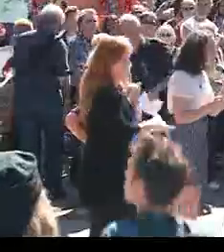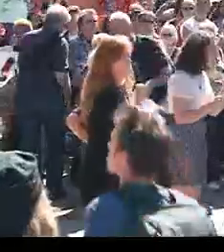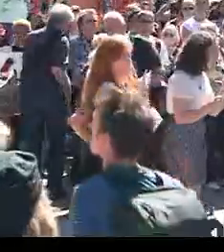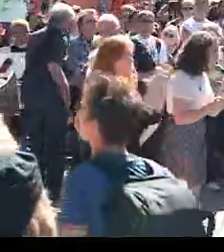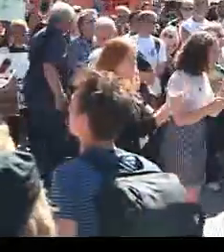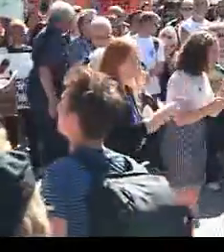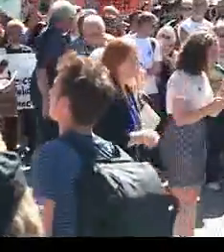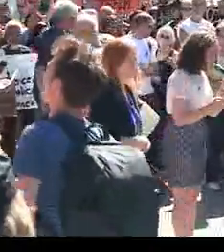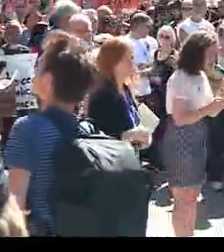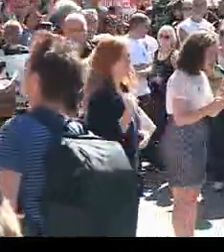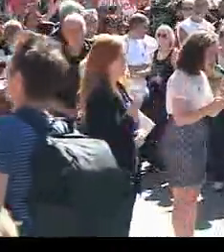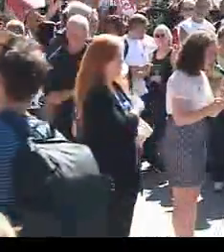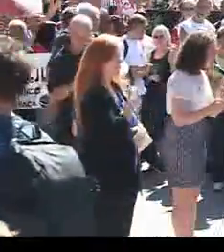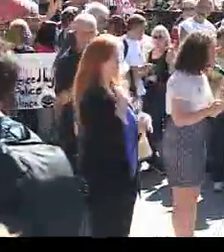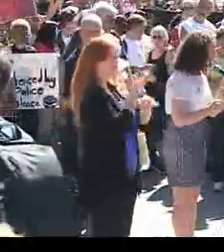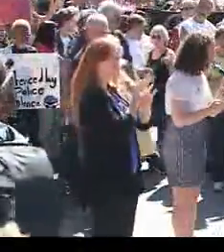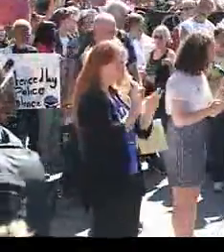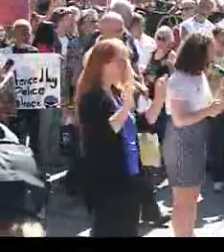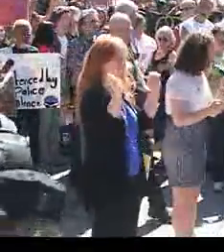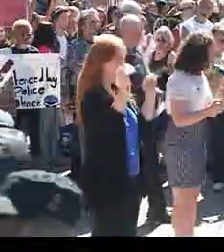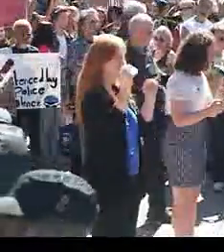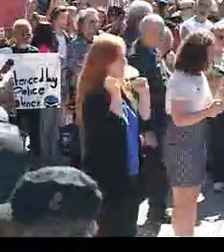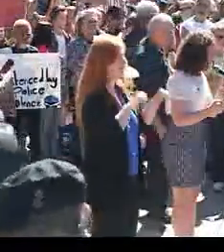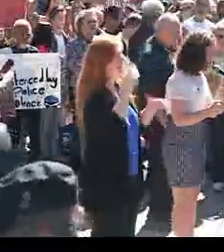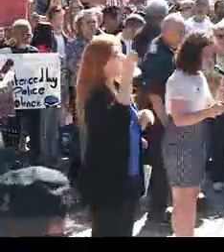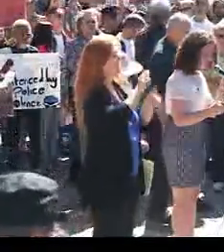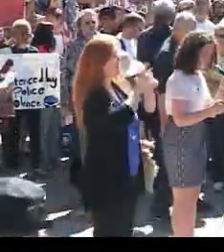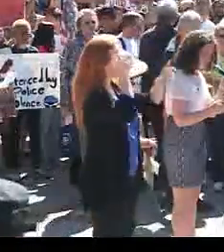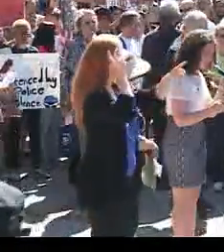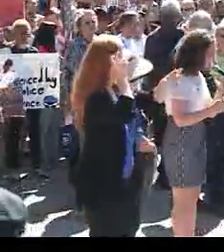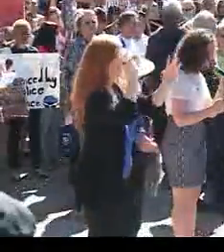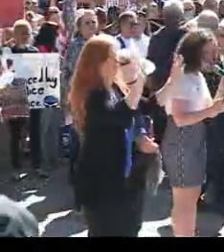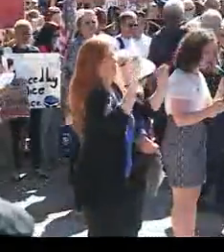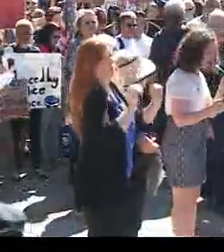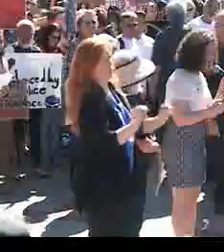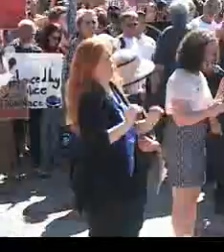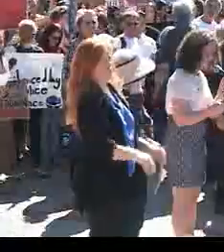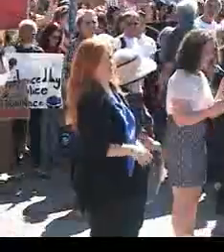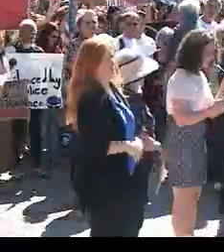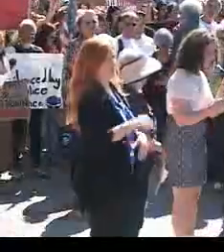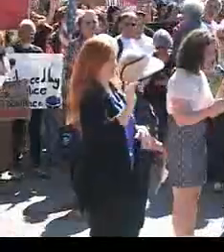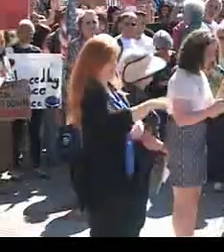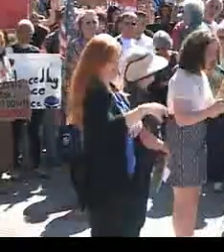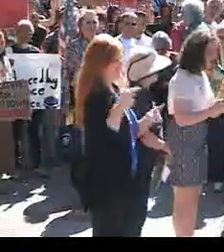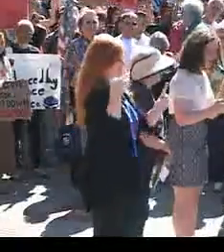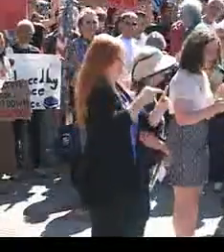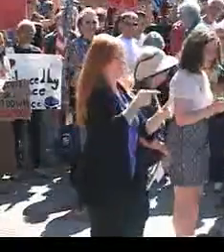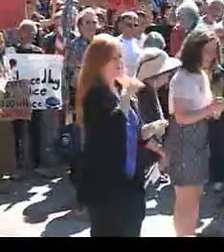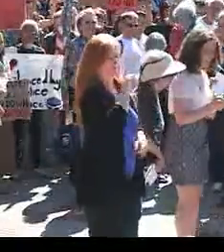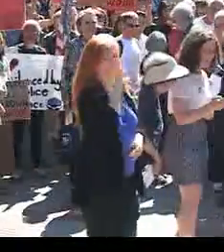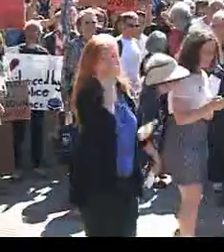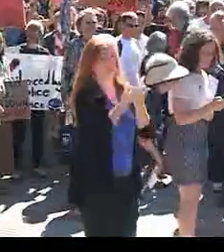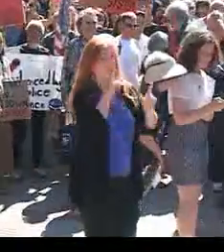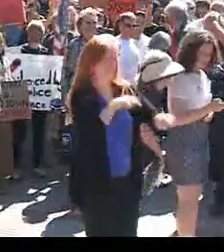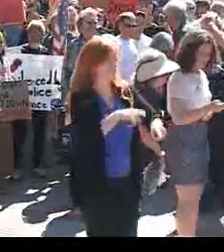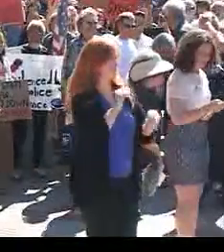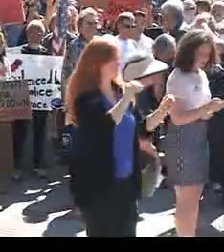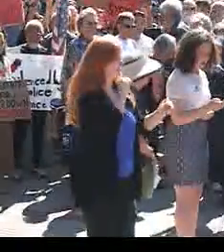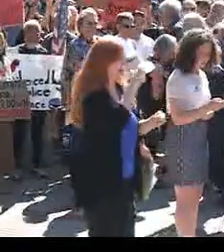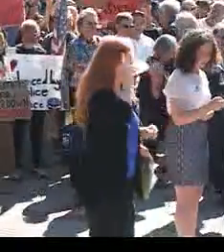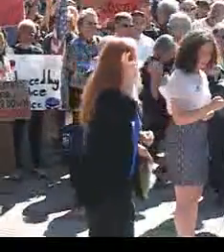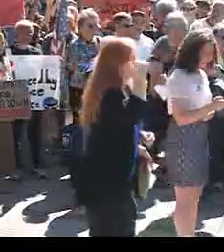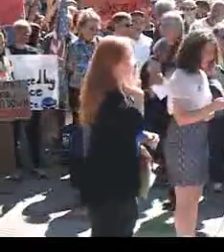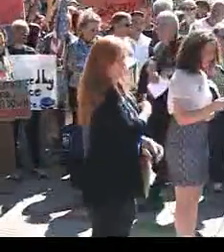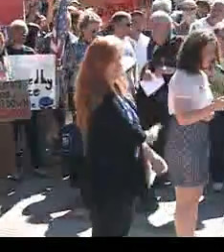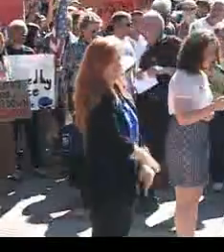We have the freedom to speak, but are they listening? They aren't. That's the good answer. Can you wrap it up?